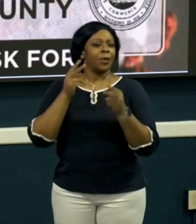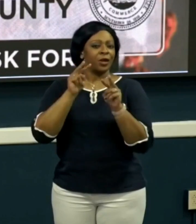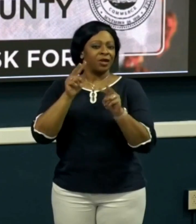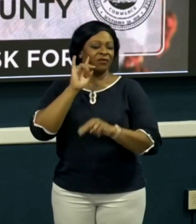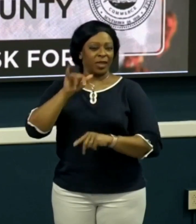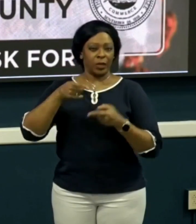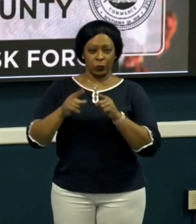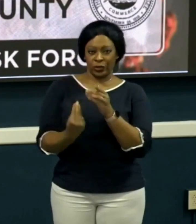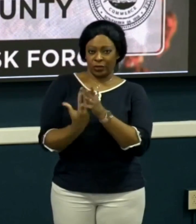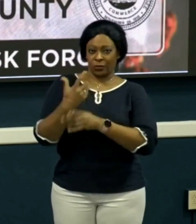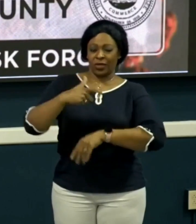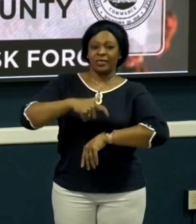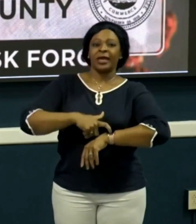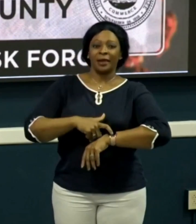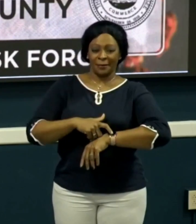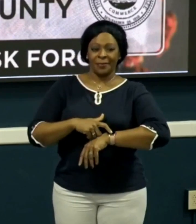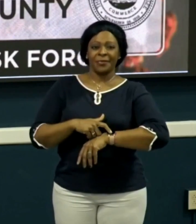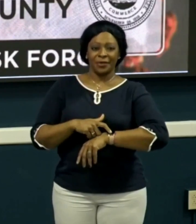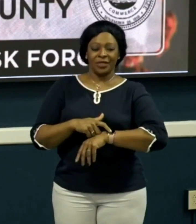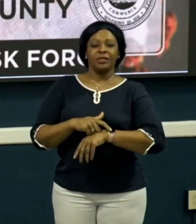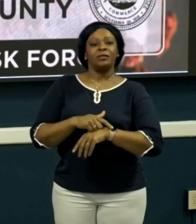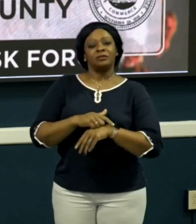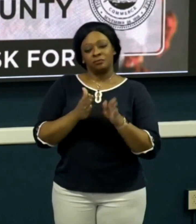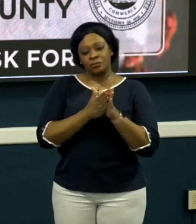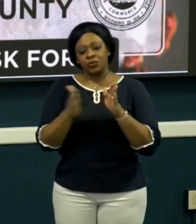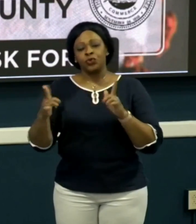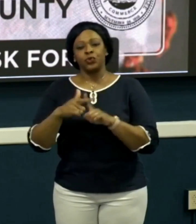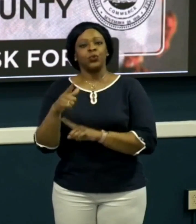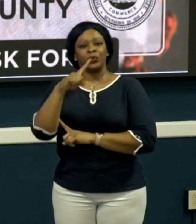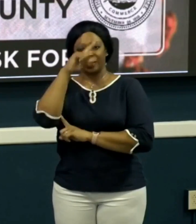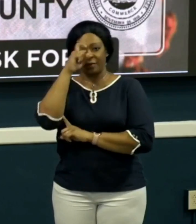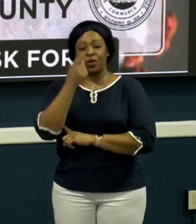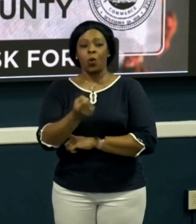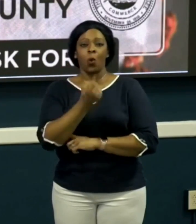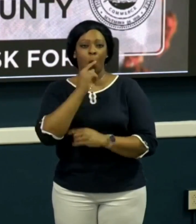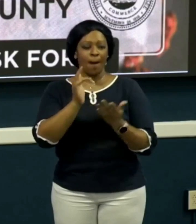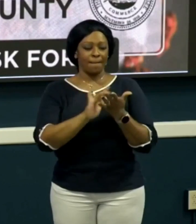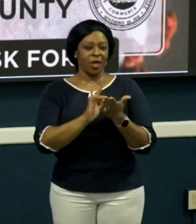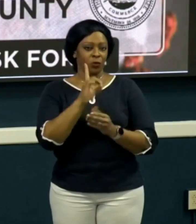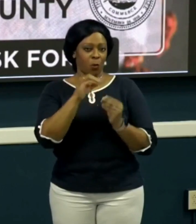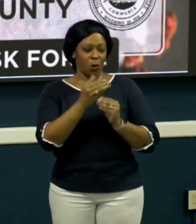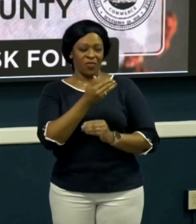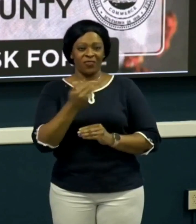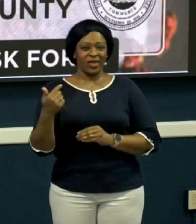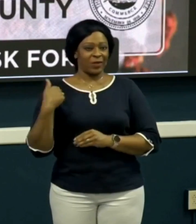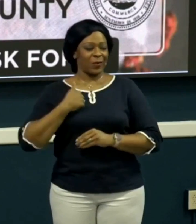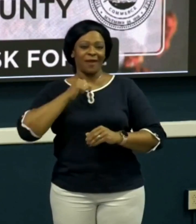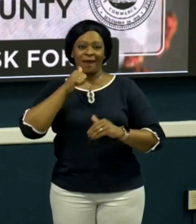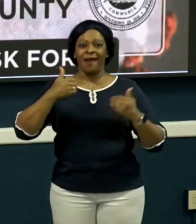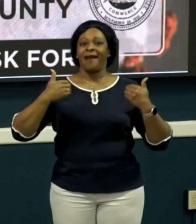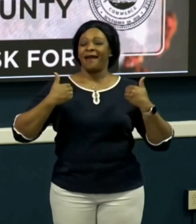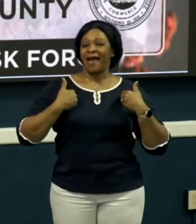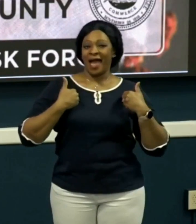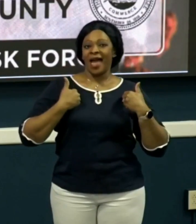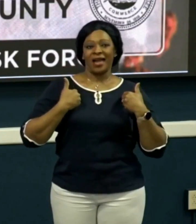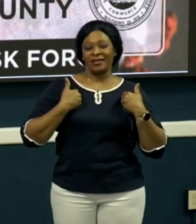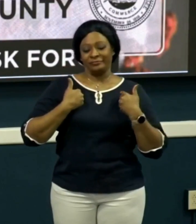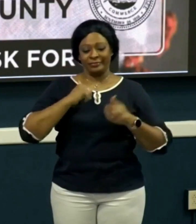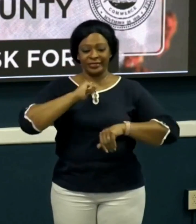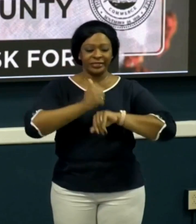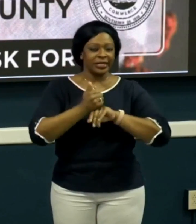in the spring and into the summer for those oral therapies, which is one more tool we don't really have in Mendo right